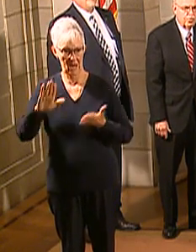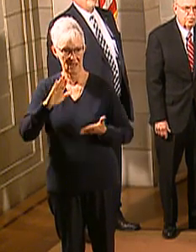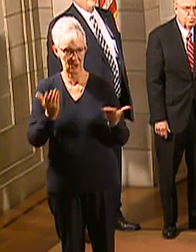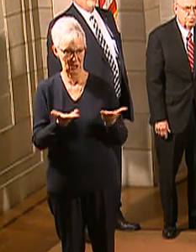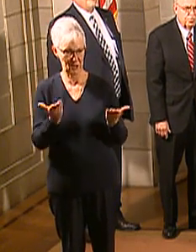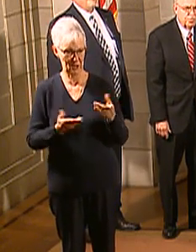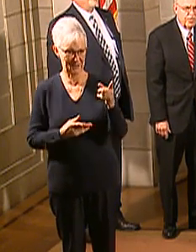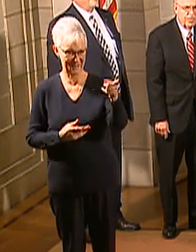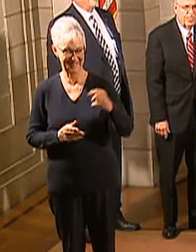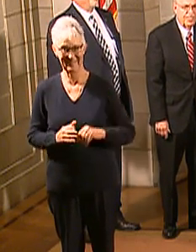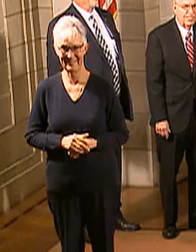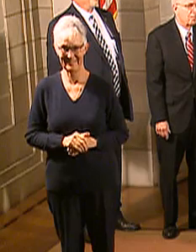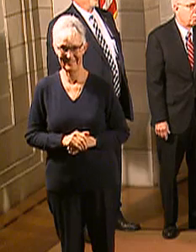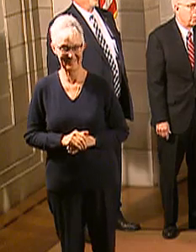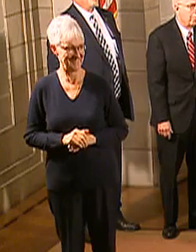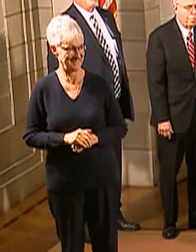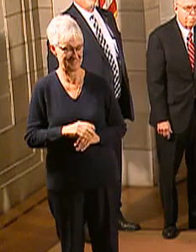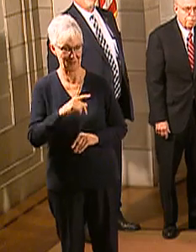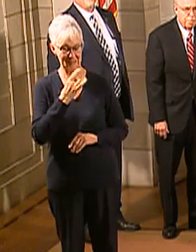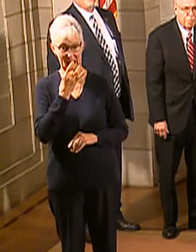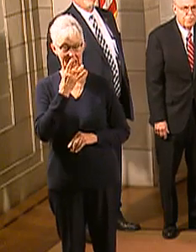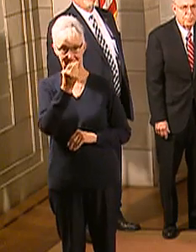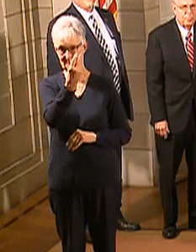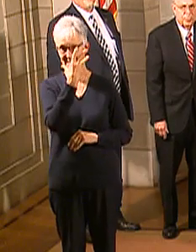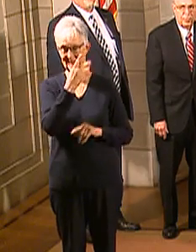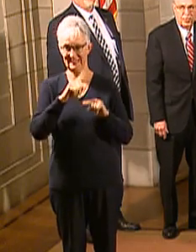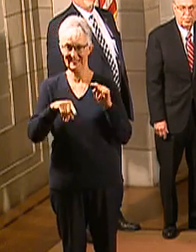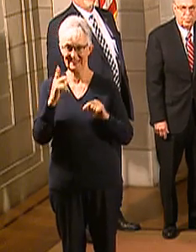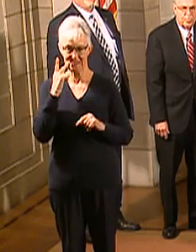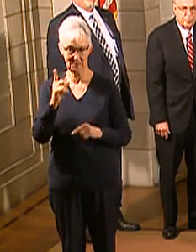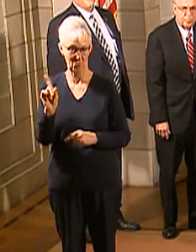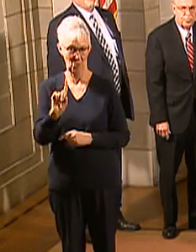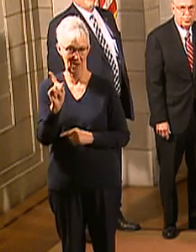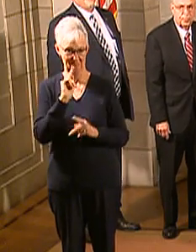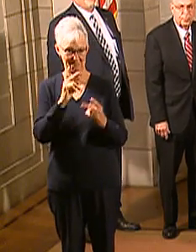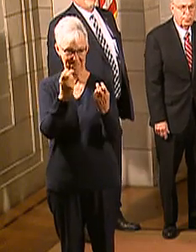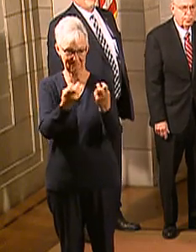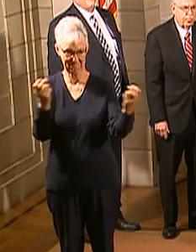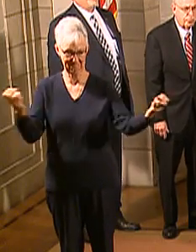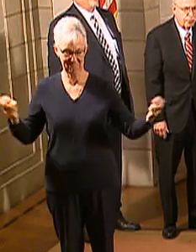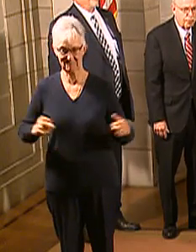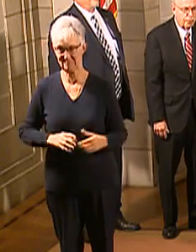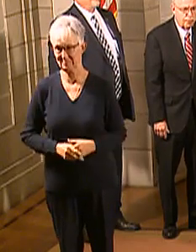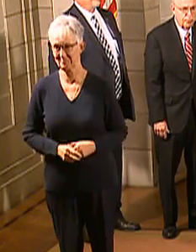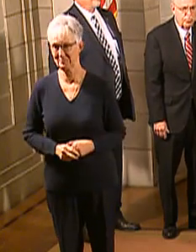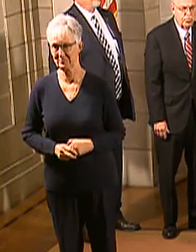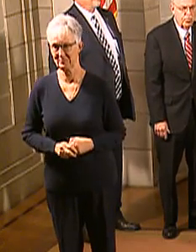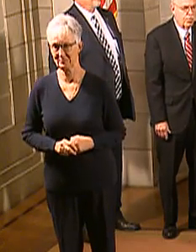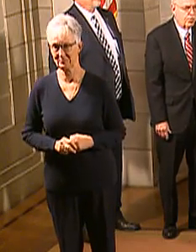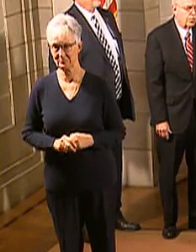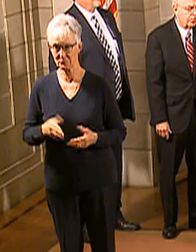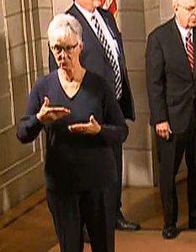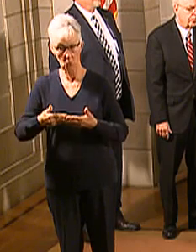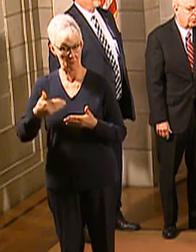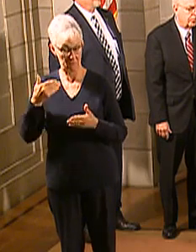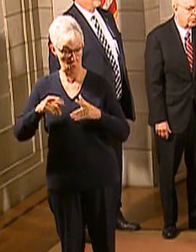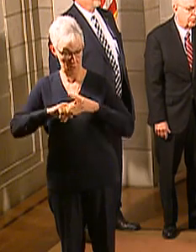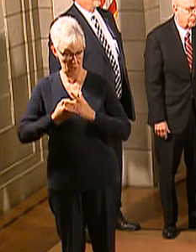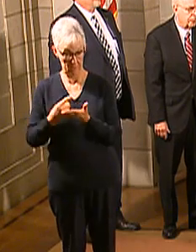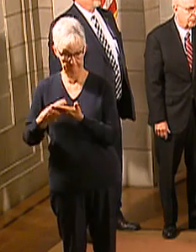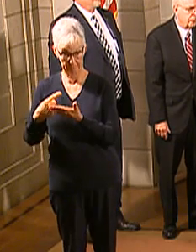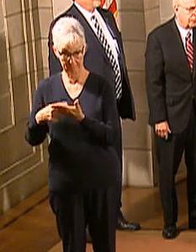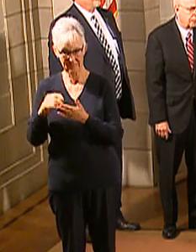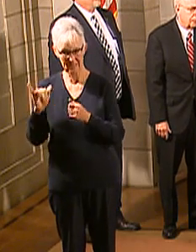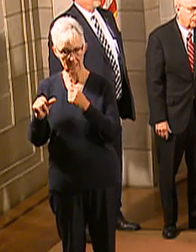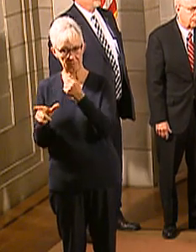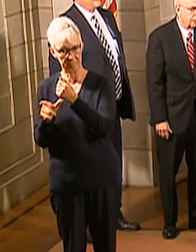Got to move it there. The lights kind of blind me here, so I can't always see it. Got to give it a little movement. All right, great. So, but before we get into the apprenticeship program, I